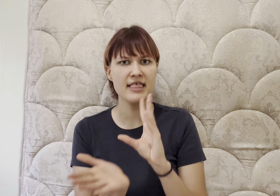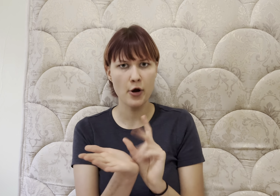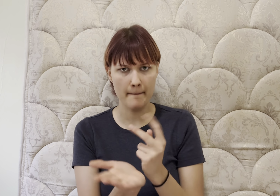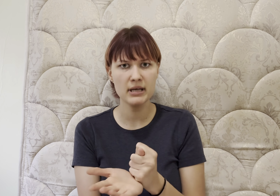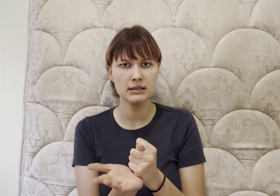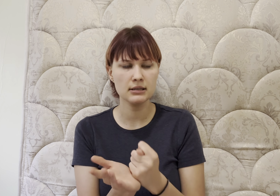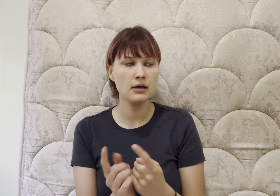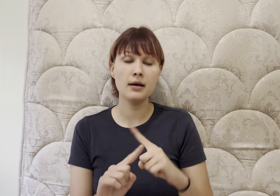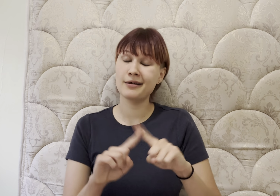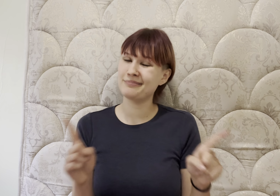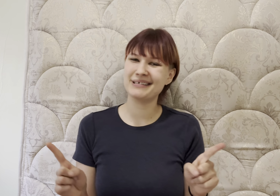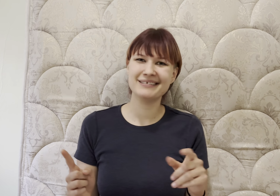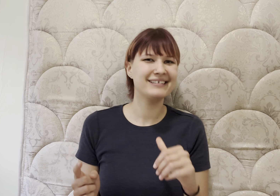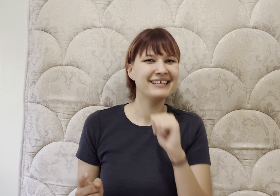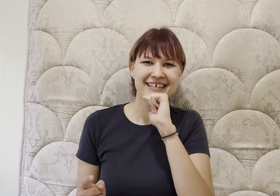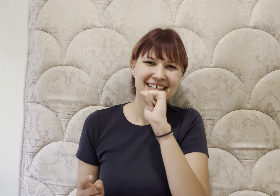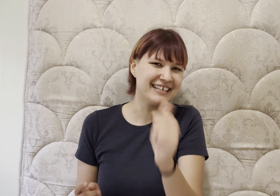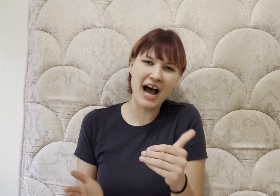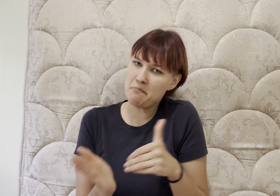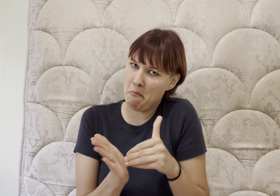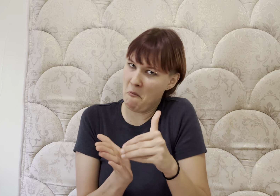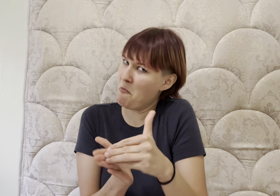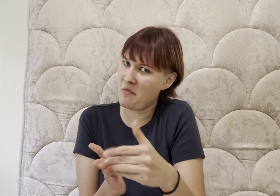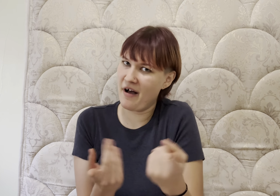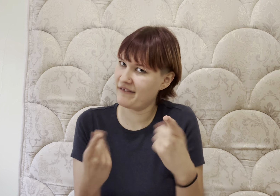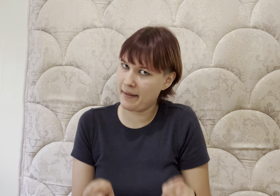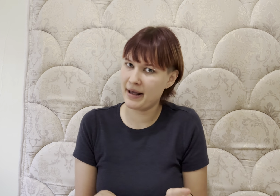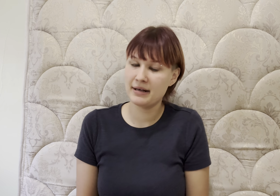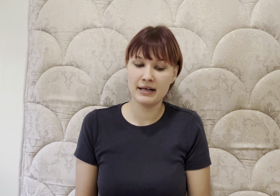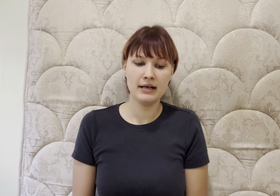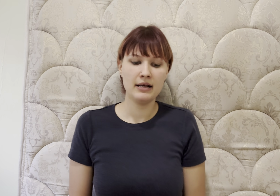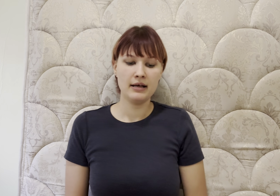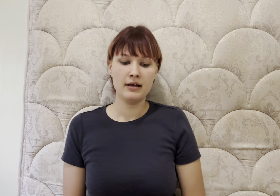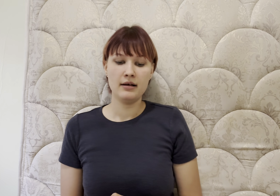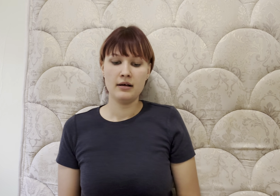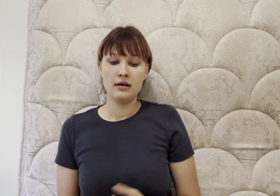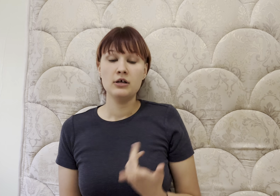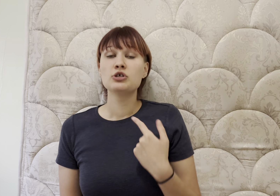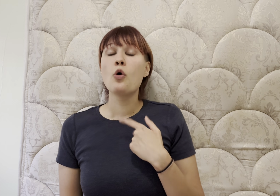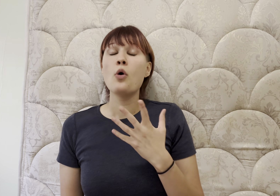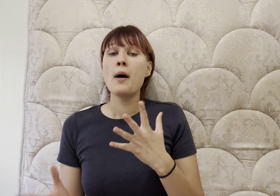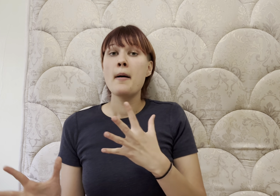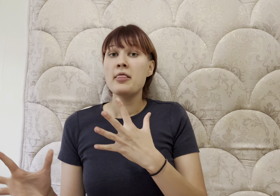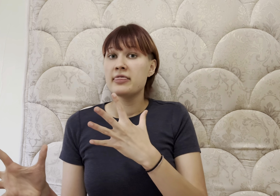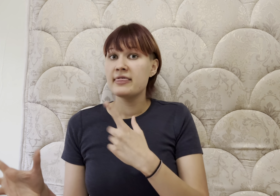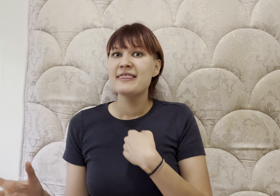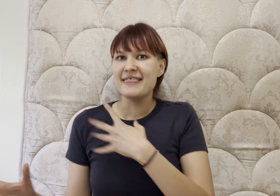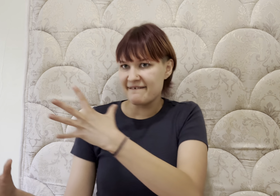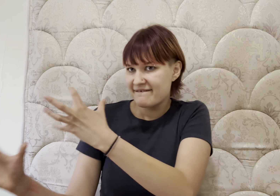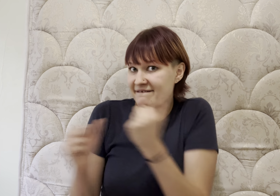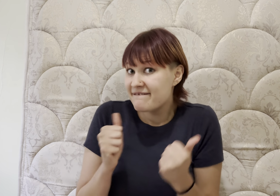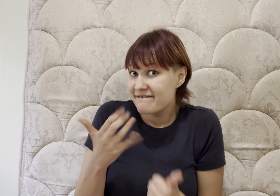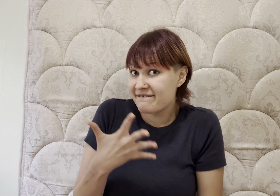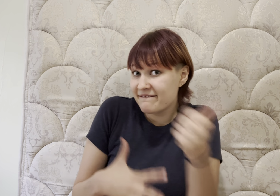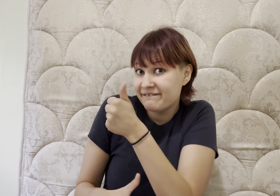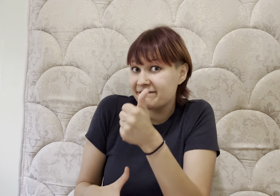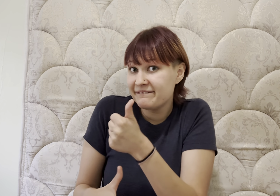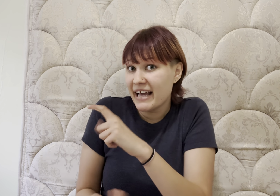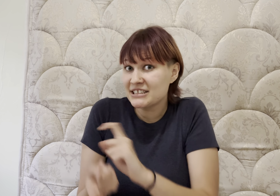who report feeling significant improvements. So the most rapid change, however, takes place during the first 6 months.